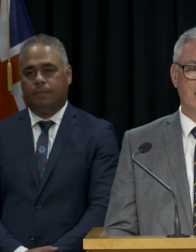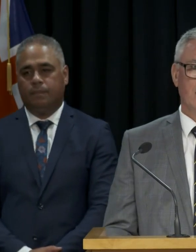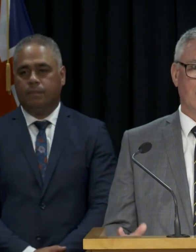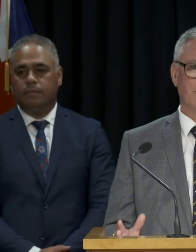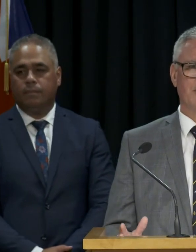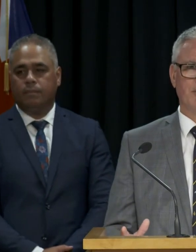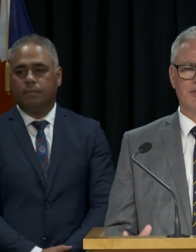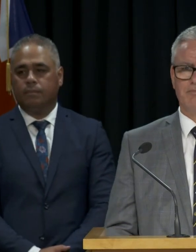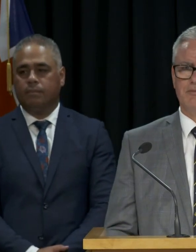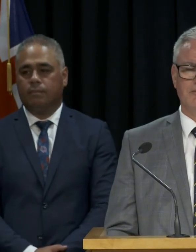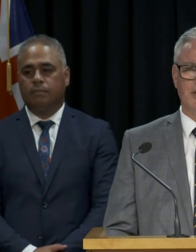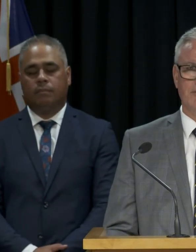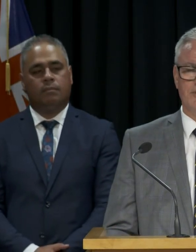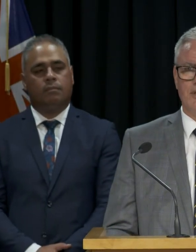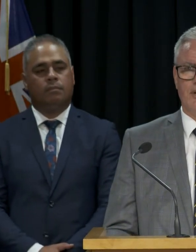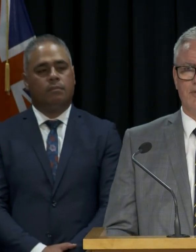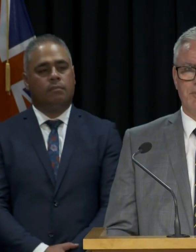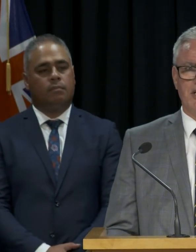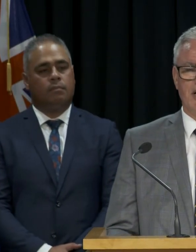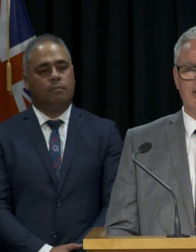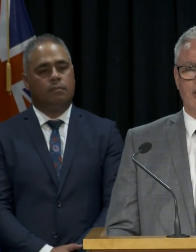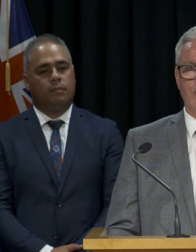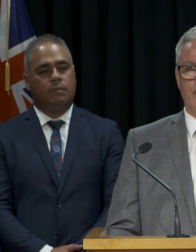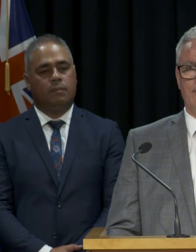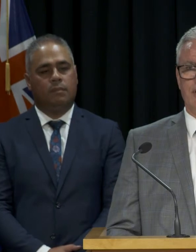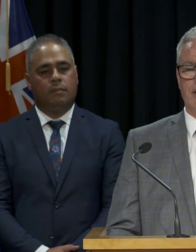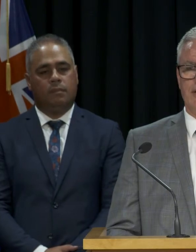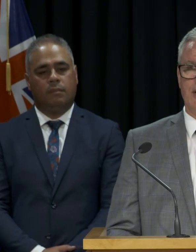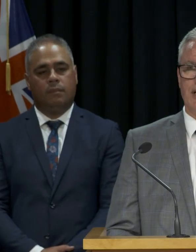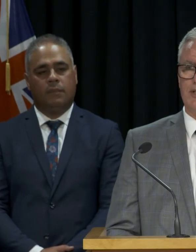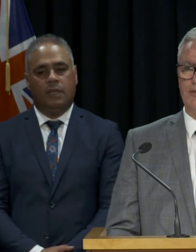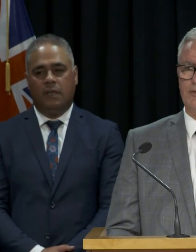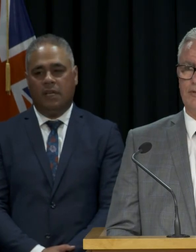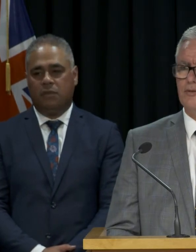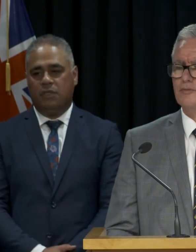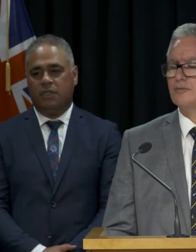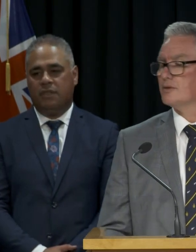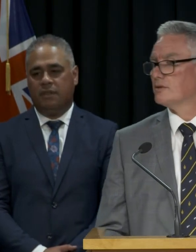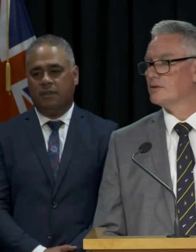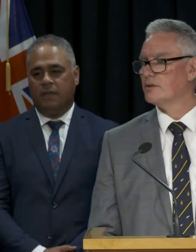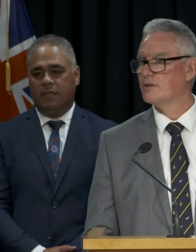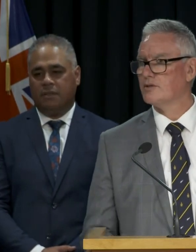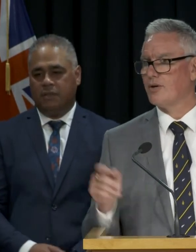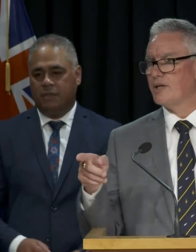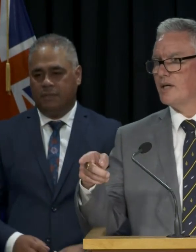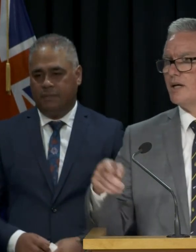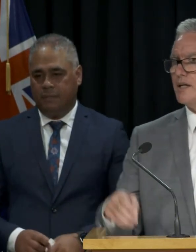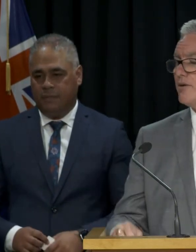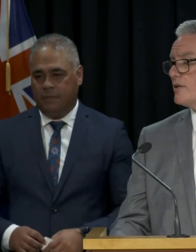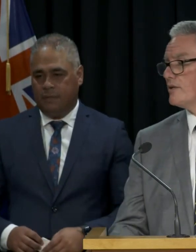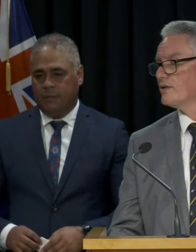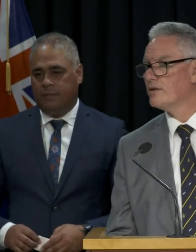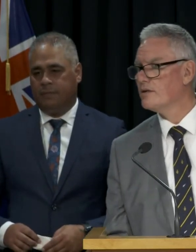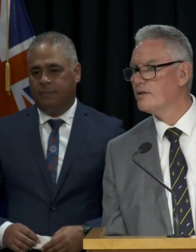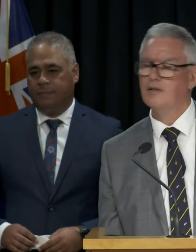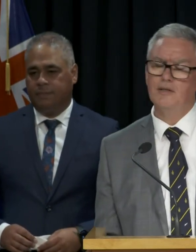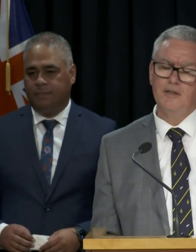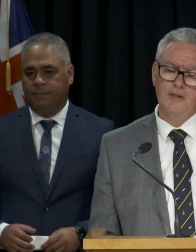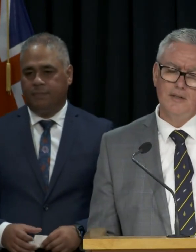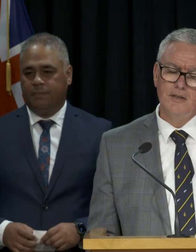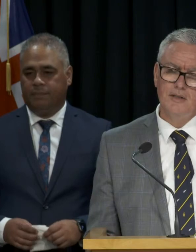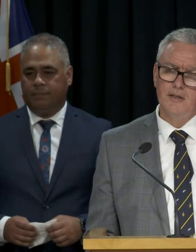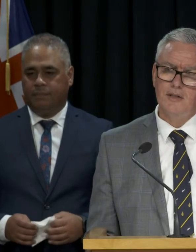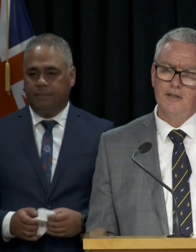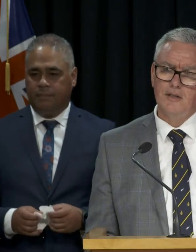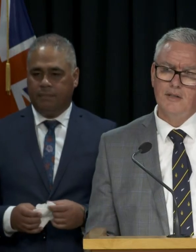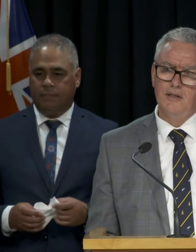standing. So it was, it was a lot of speculation and what-ifs at that stage. As most senior Māori, the only